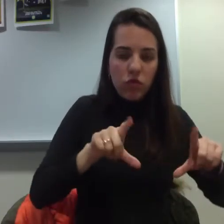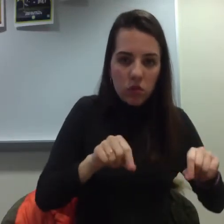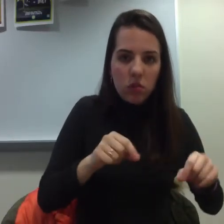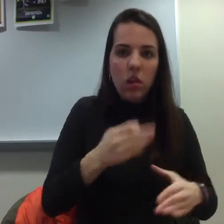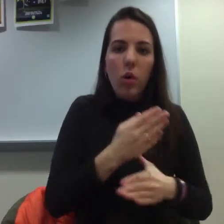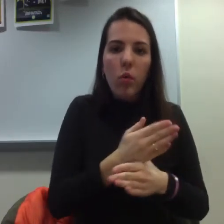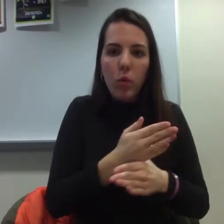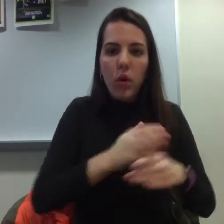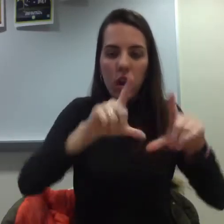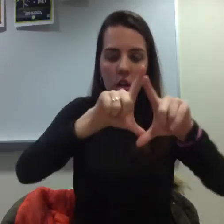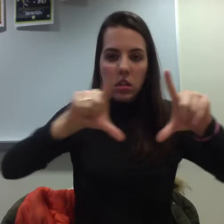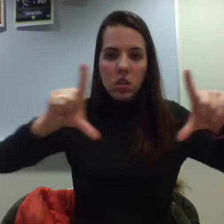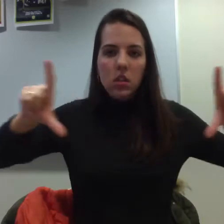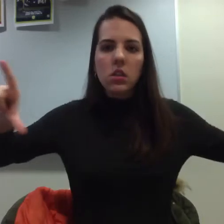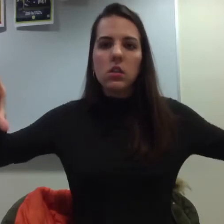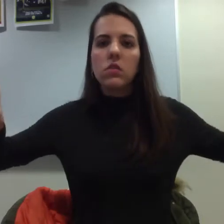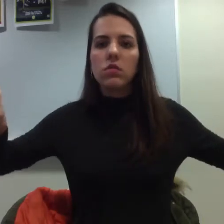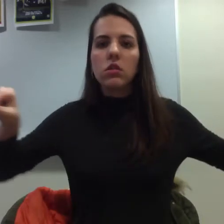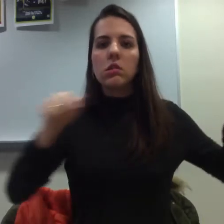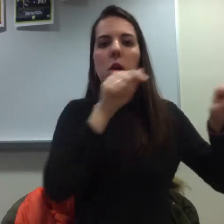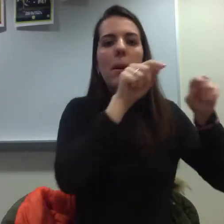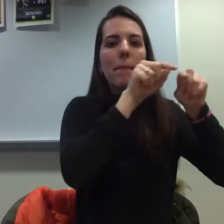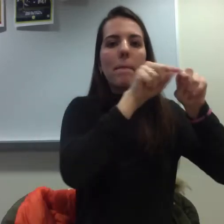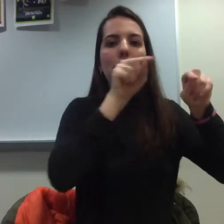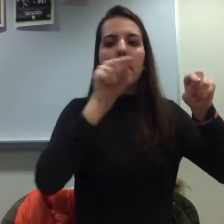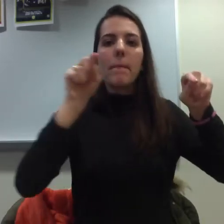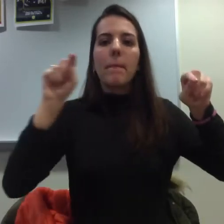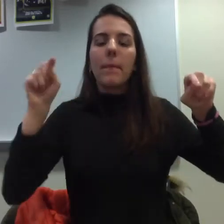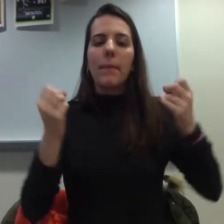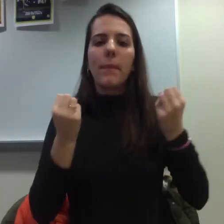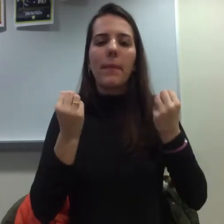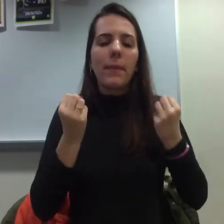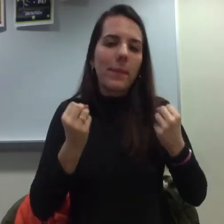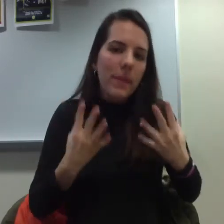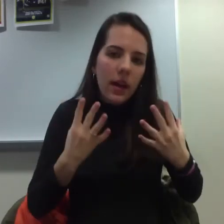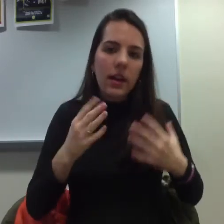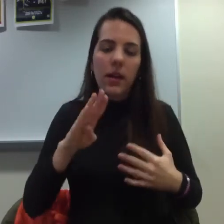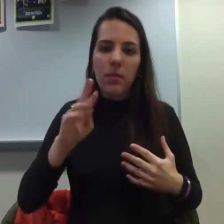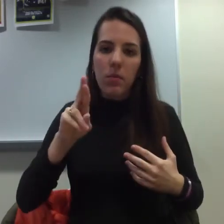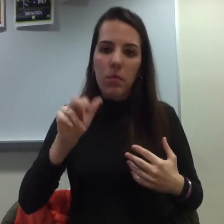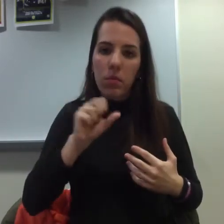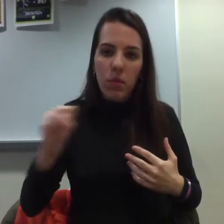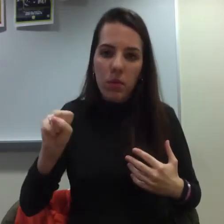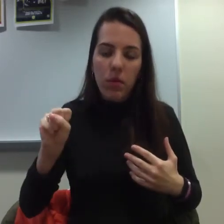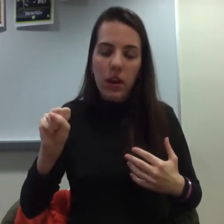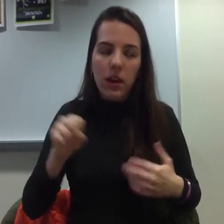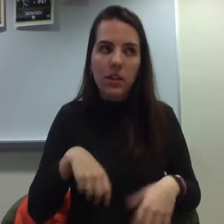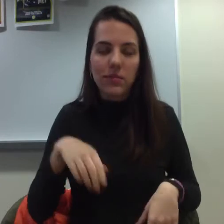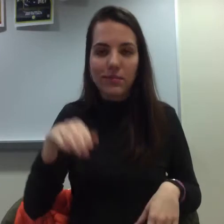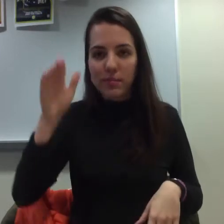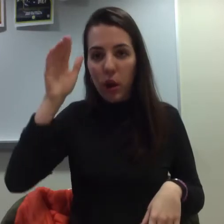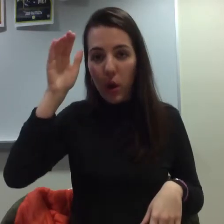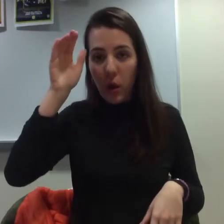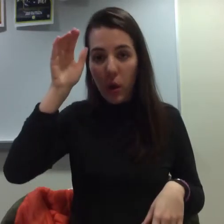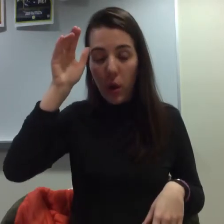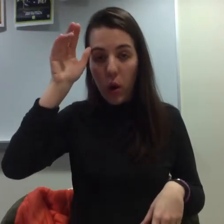These adorn the mantelpiece with many brass candlesticks, miners' lamps from the old coal mines, and also